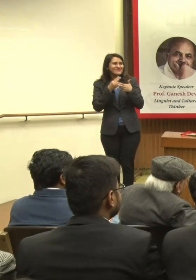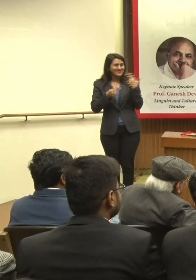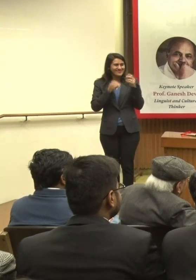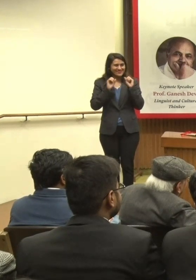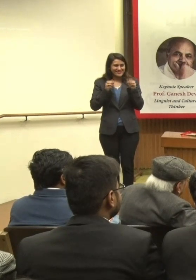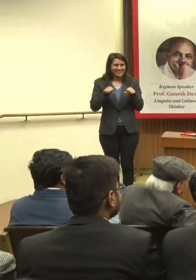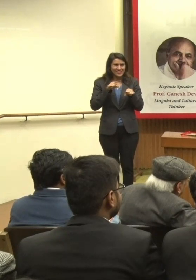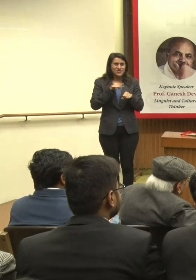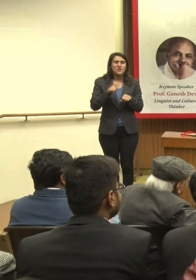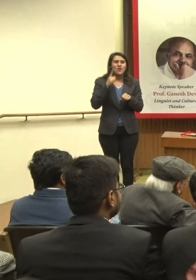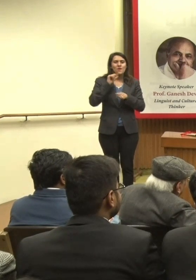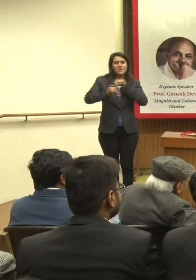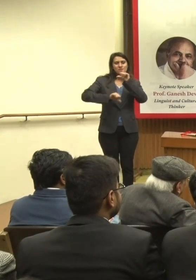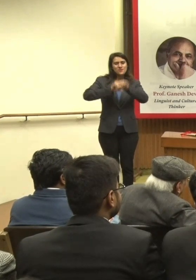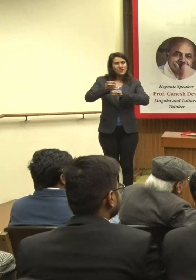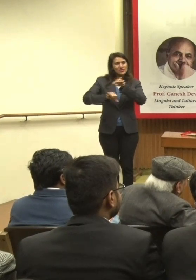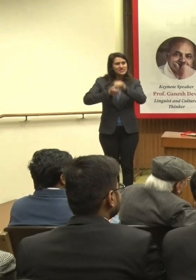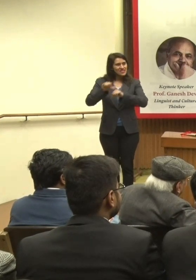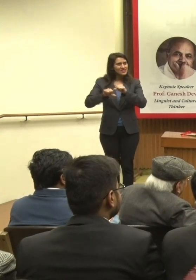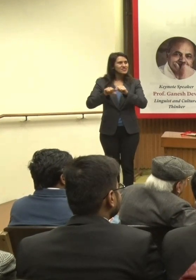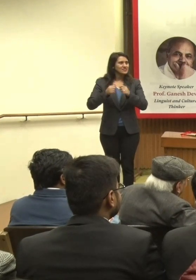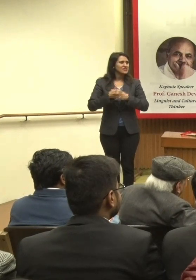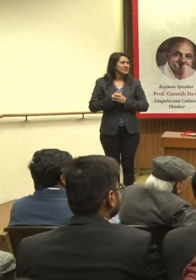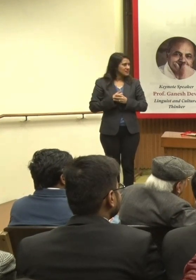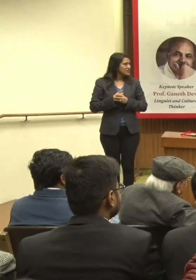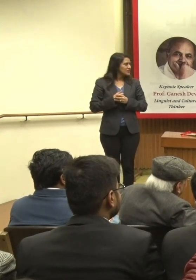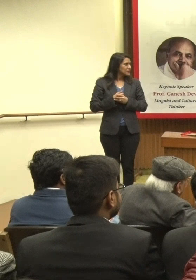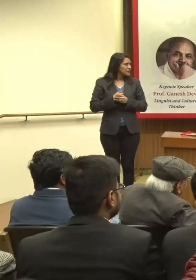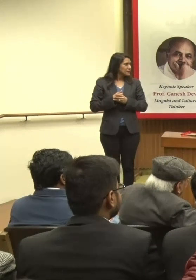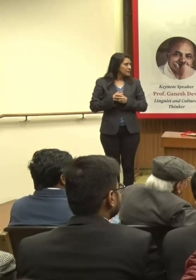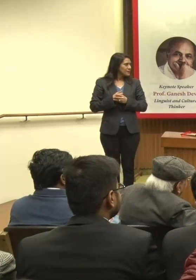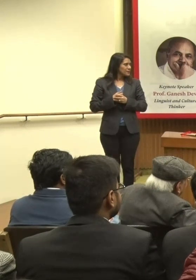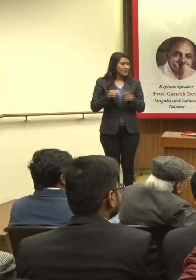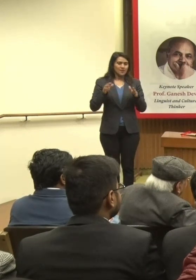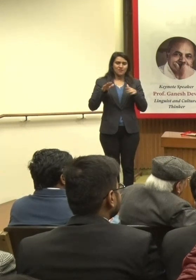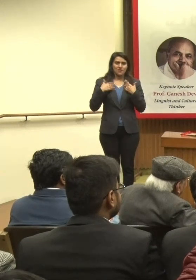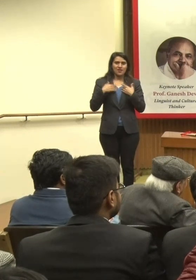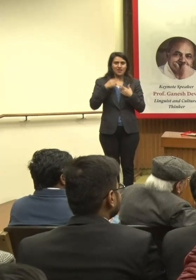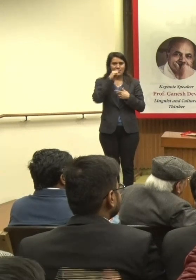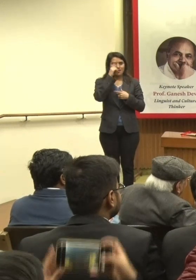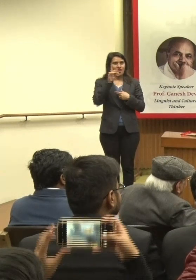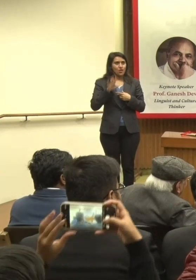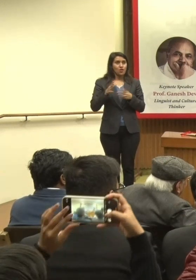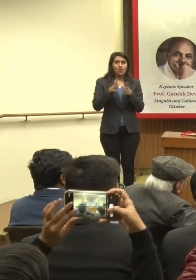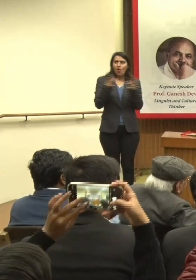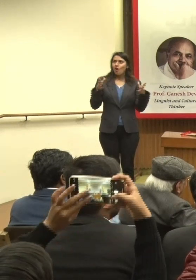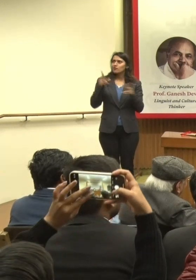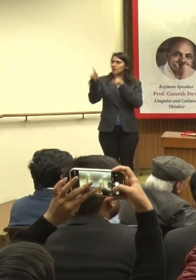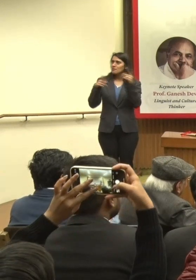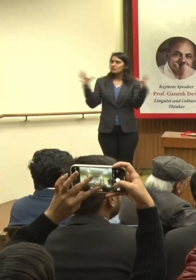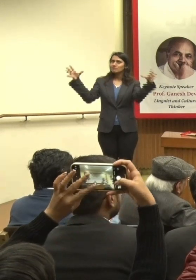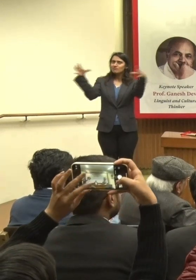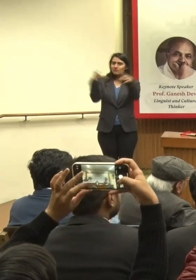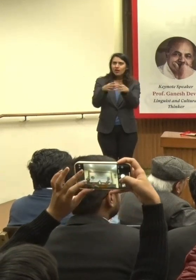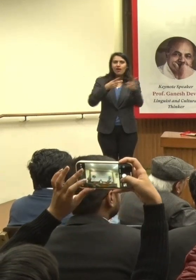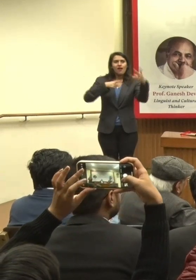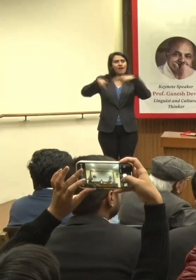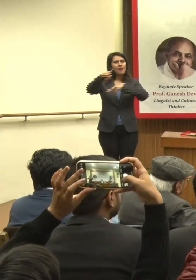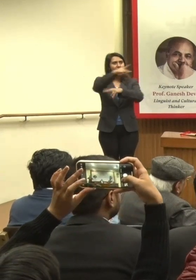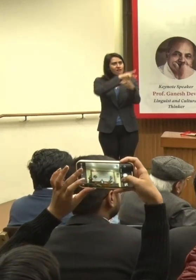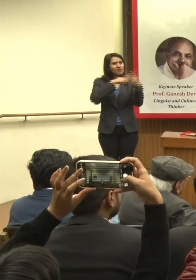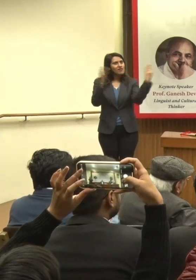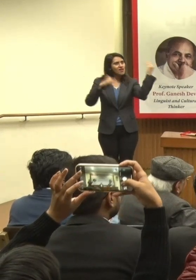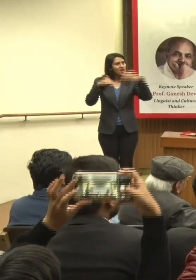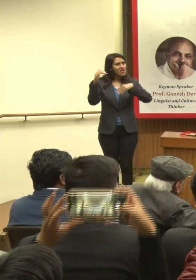have to process, and I'm glad that we've had such a large audience and a diverse audience here